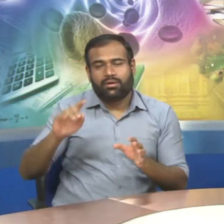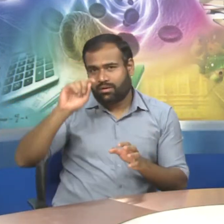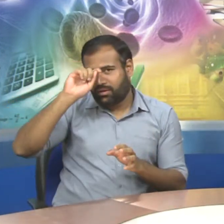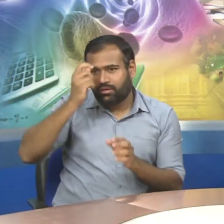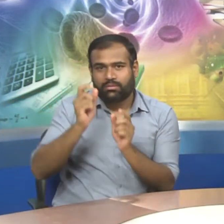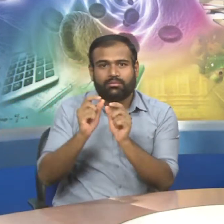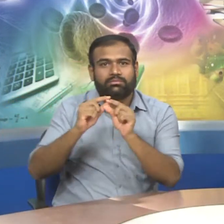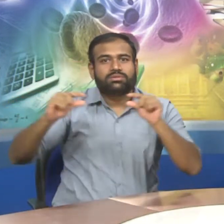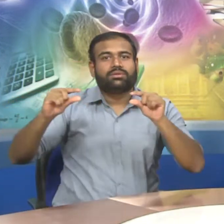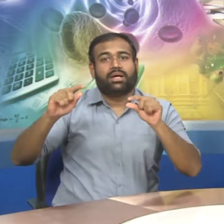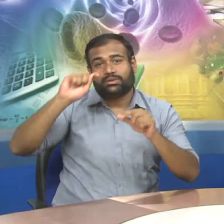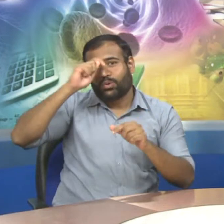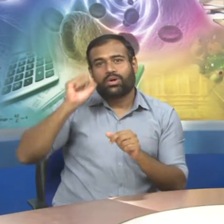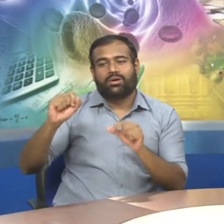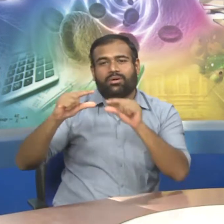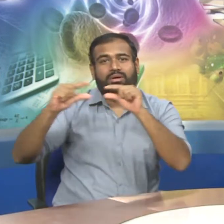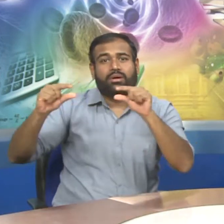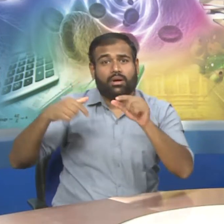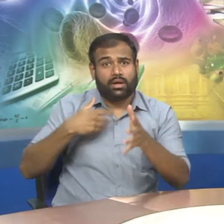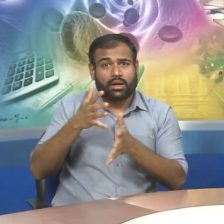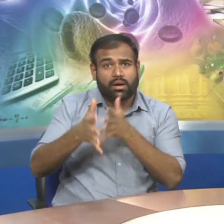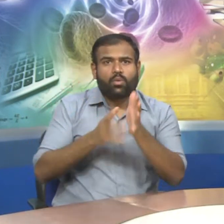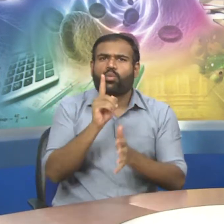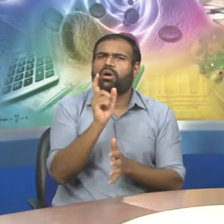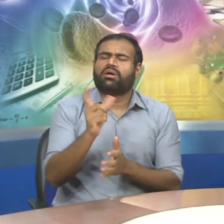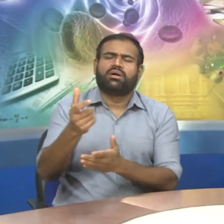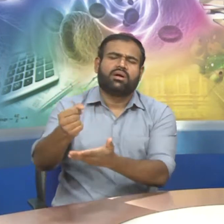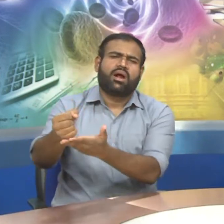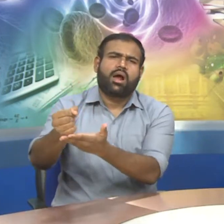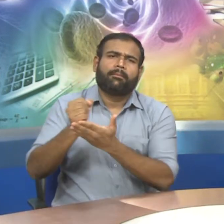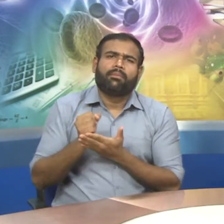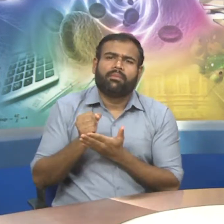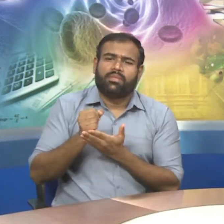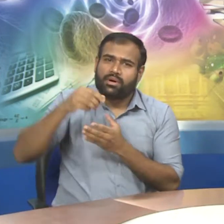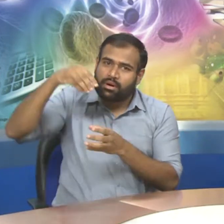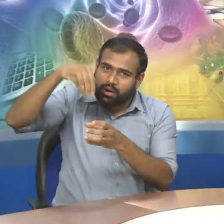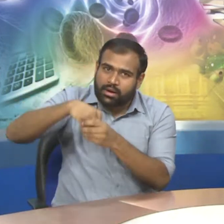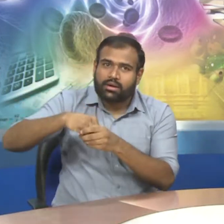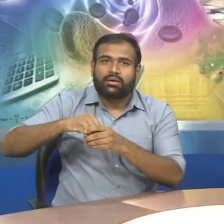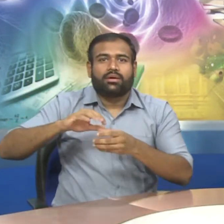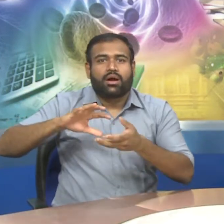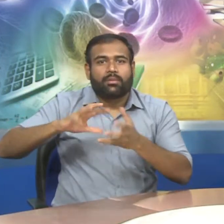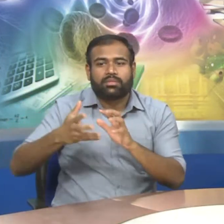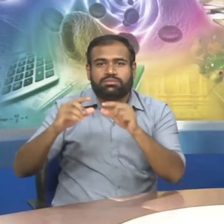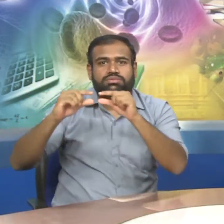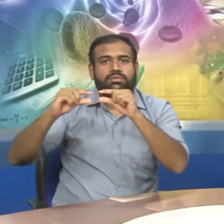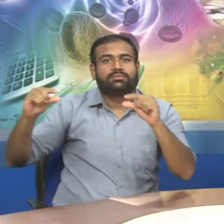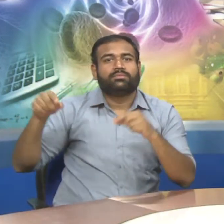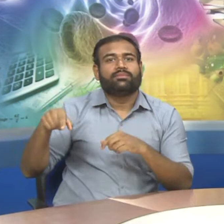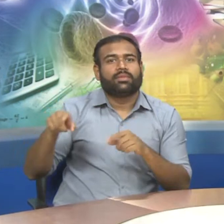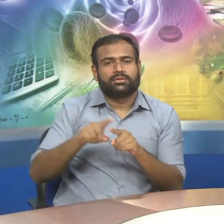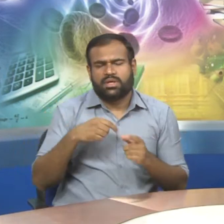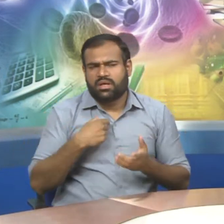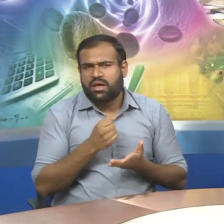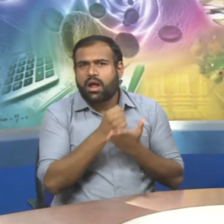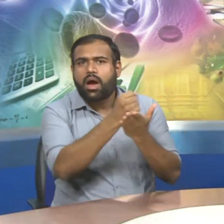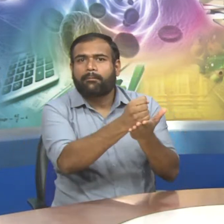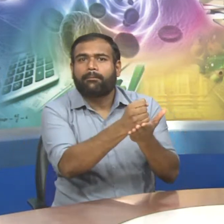So, see the direction inside itself explaining the meaning. Who is doing what?